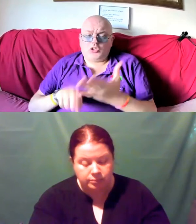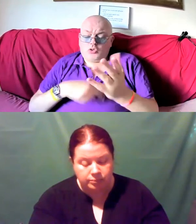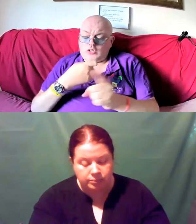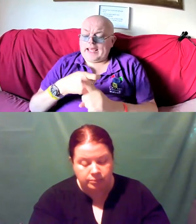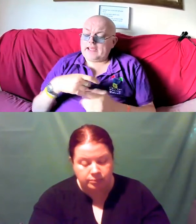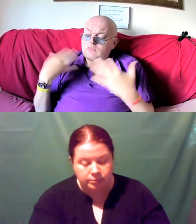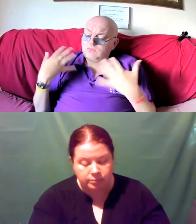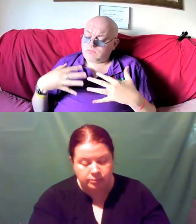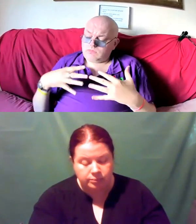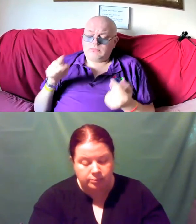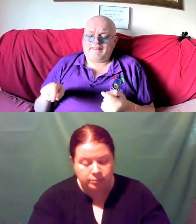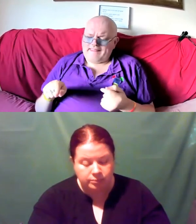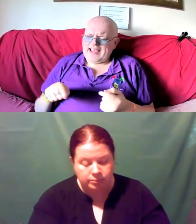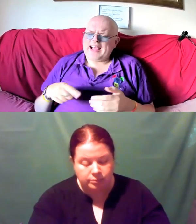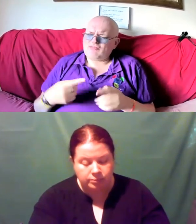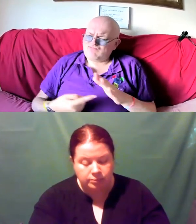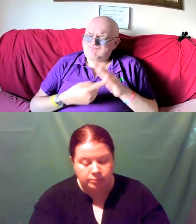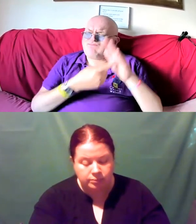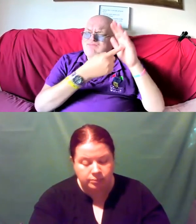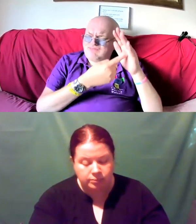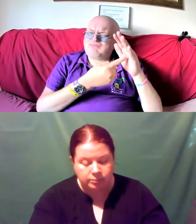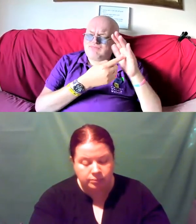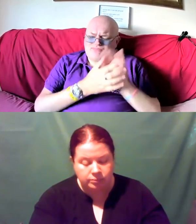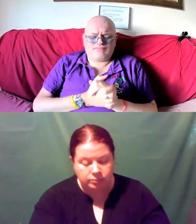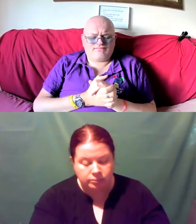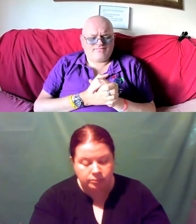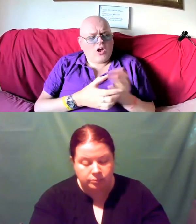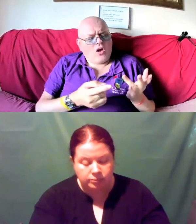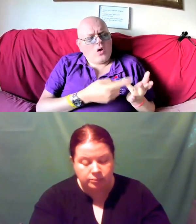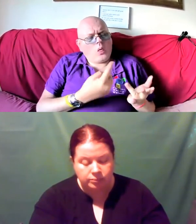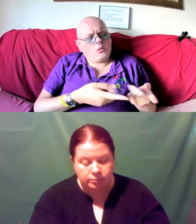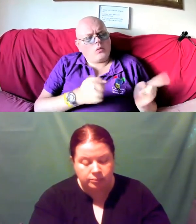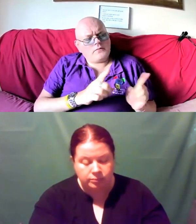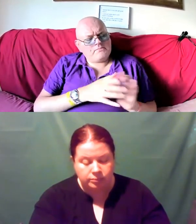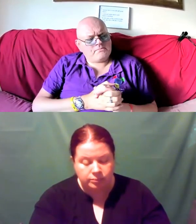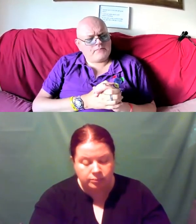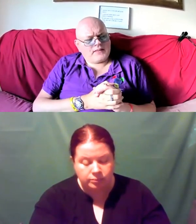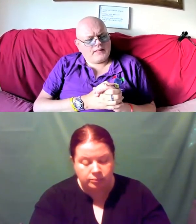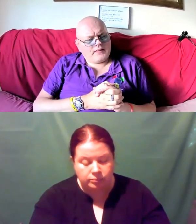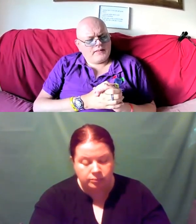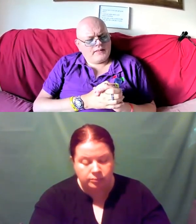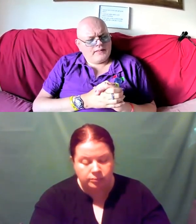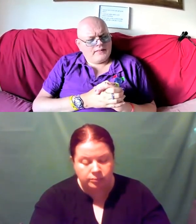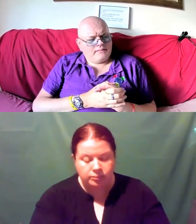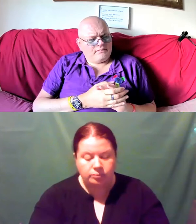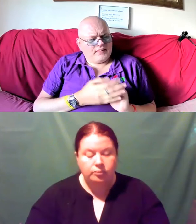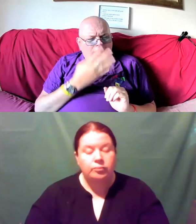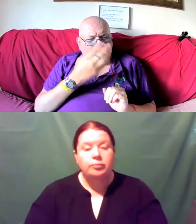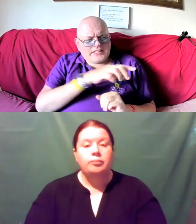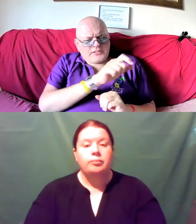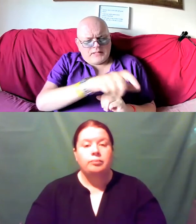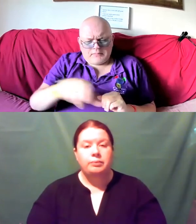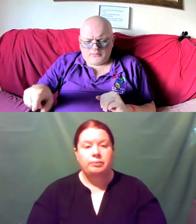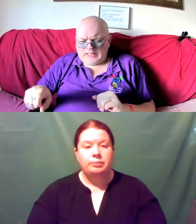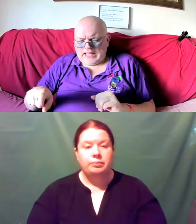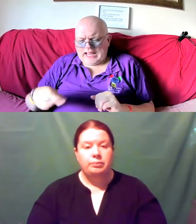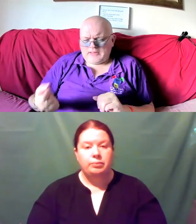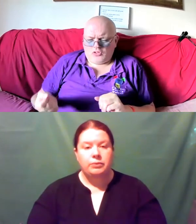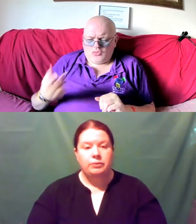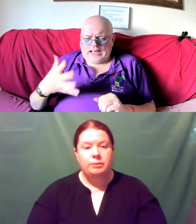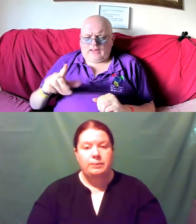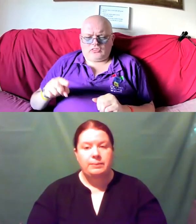was a major significant. The other thing was that probably the average age of people coming out was dropping in